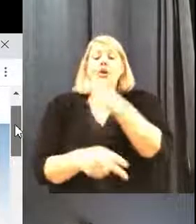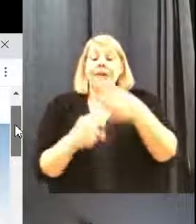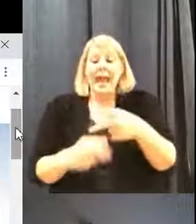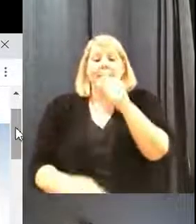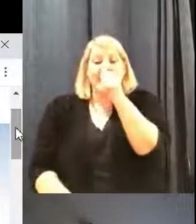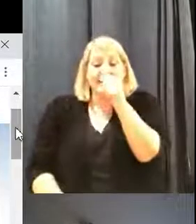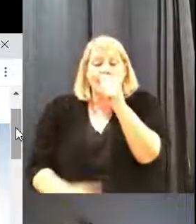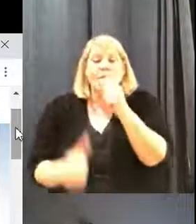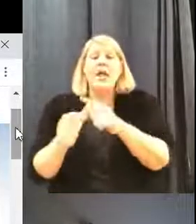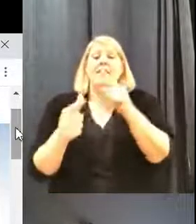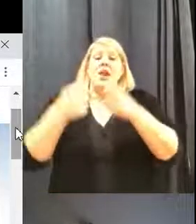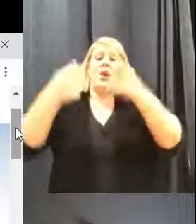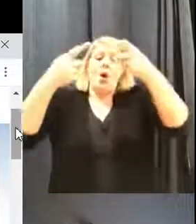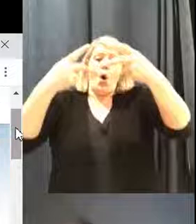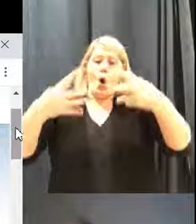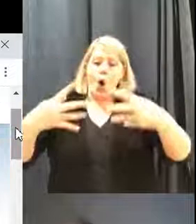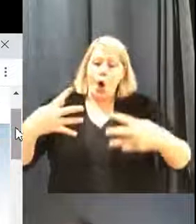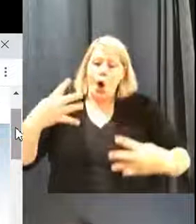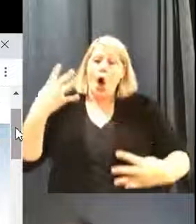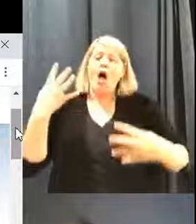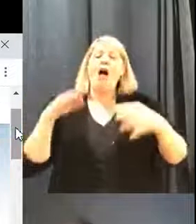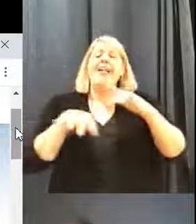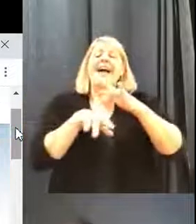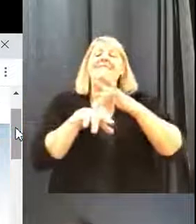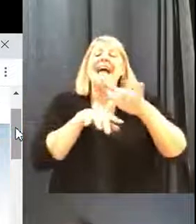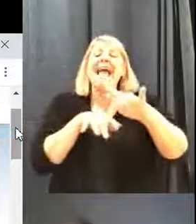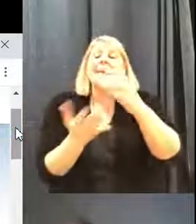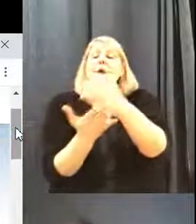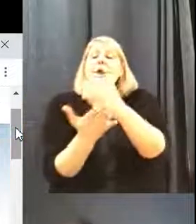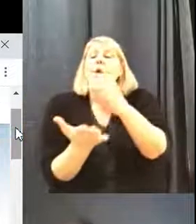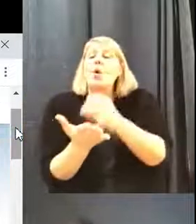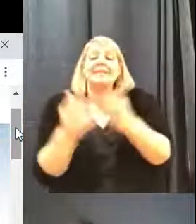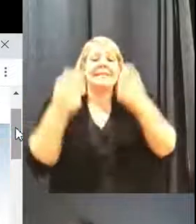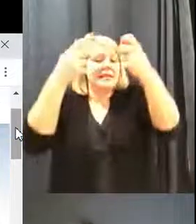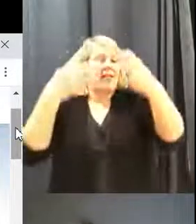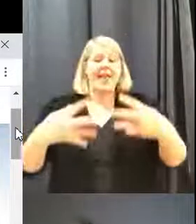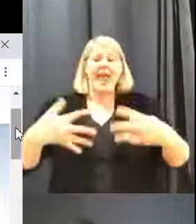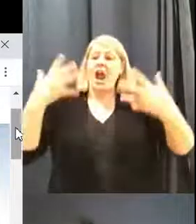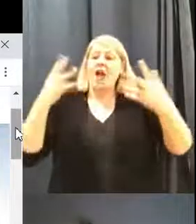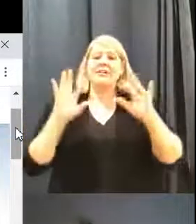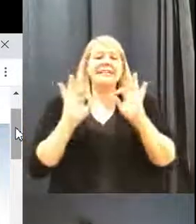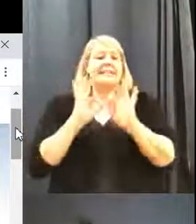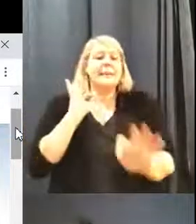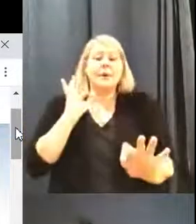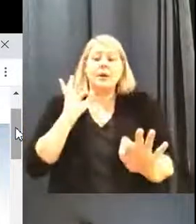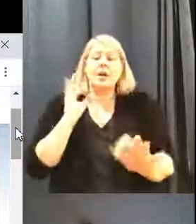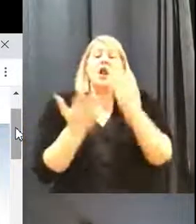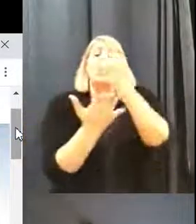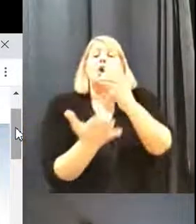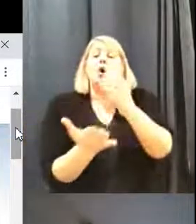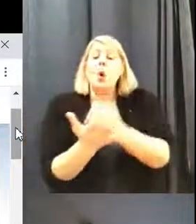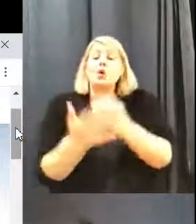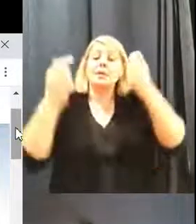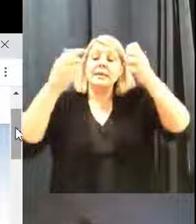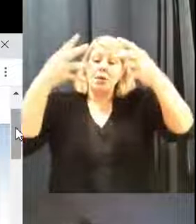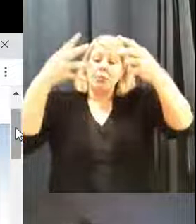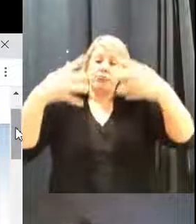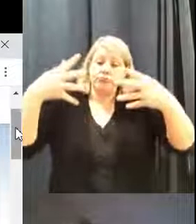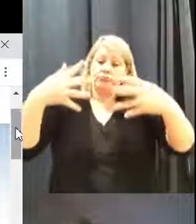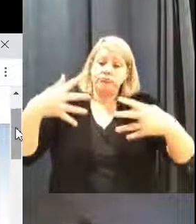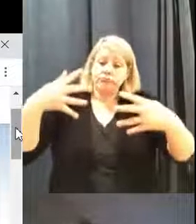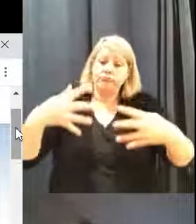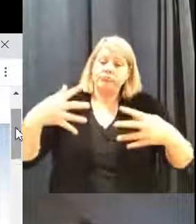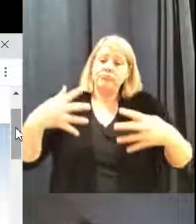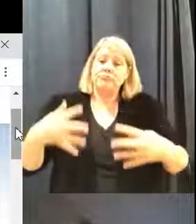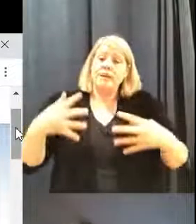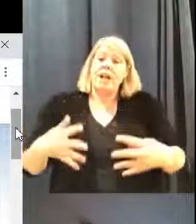courses are listed right here in the middle of the screen for you. I mean, it's that simple. The courses are listed by course